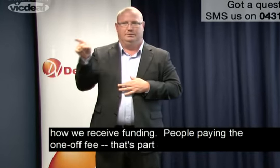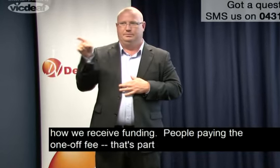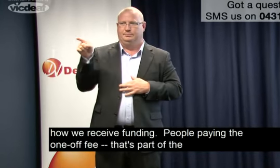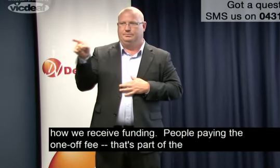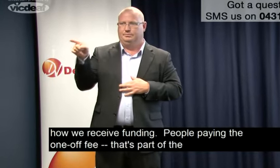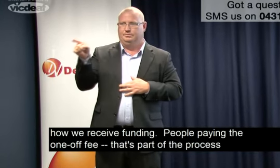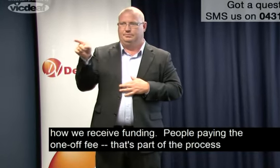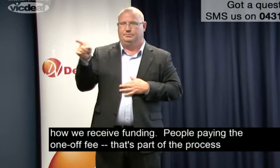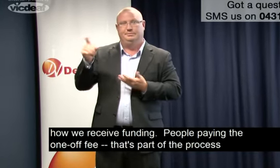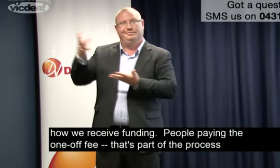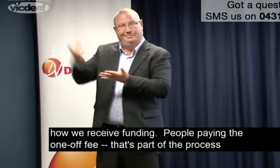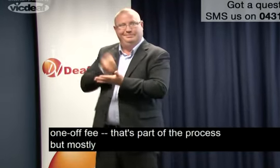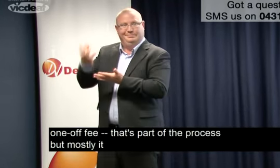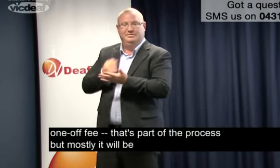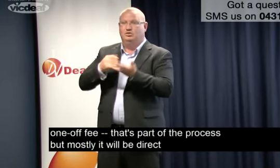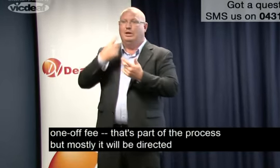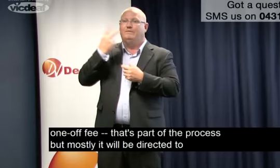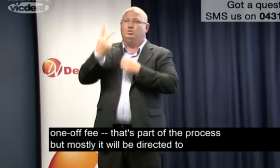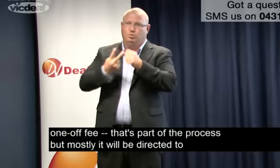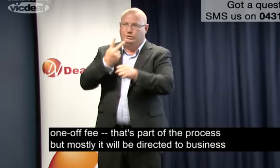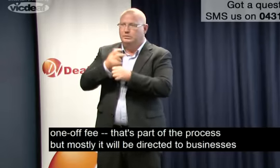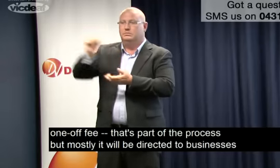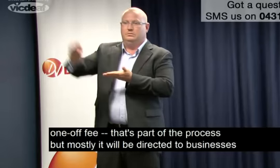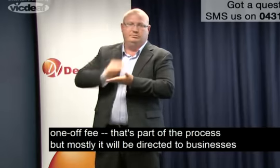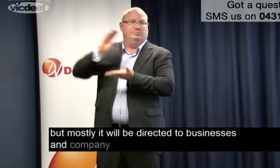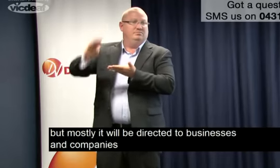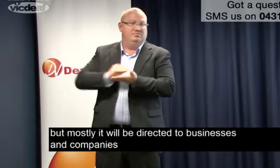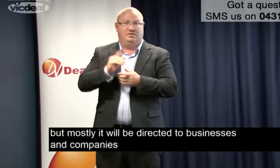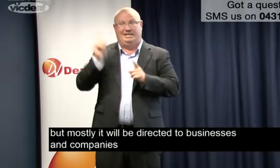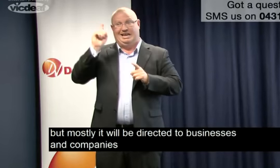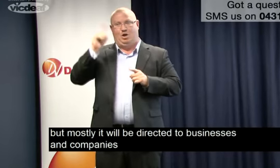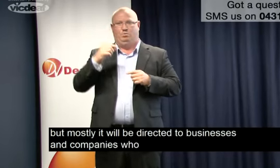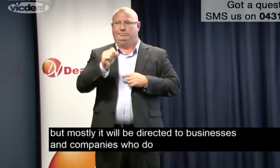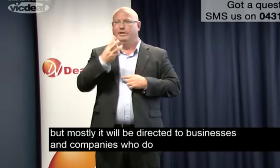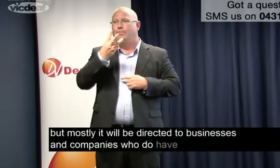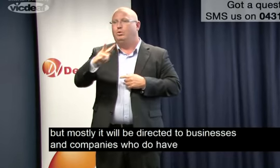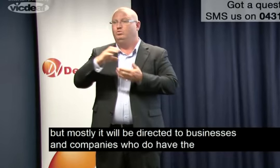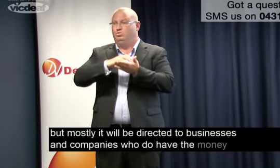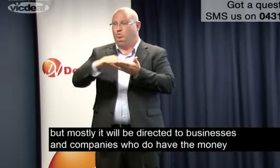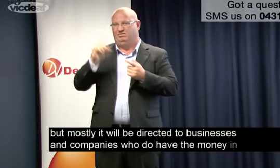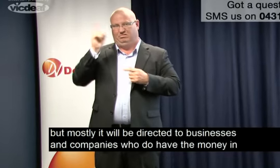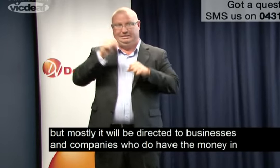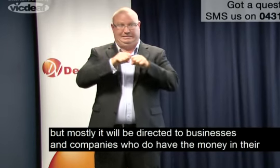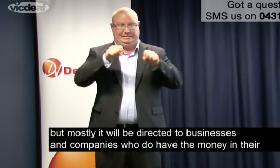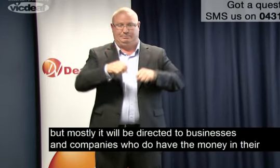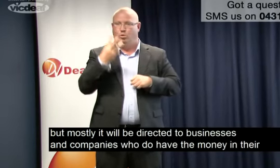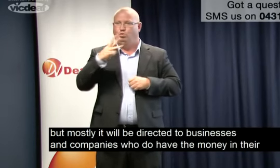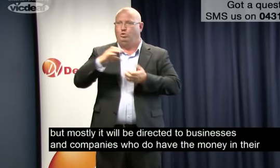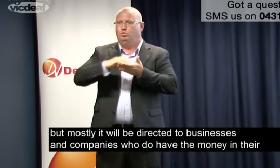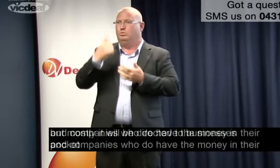who do have the money in their pockets to support us. And every 2 years we're looking at receiving those funds. At